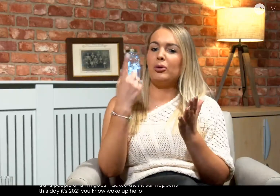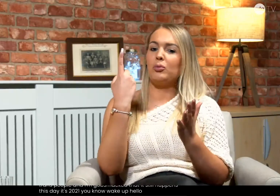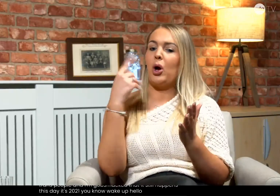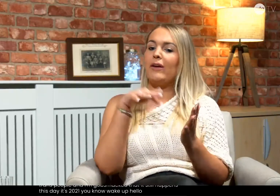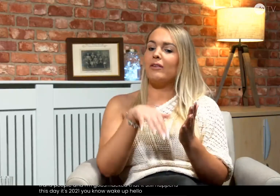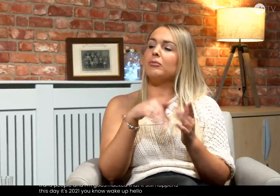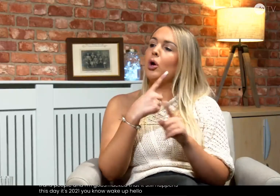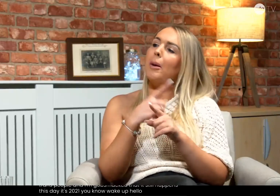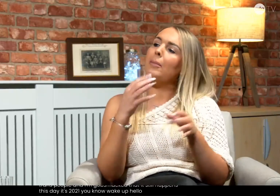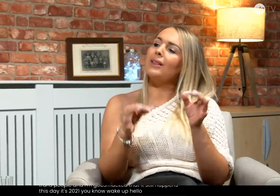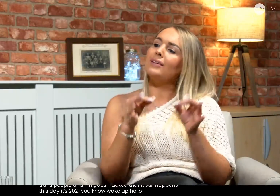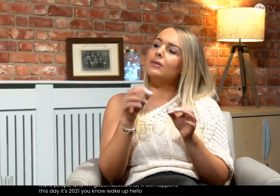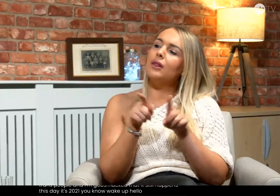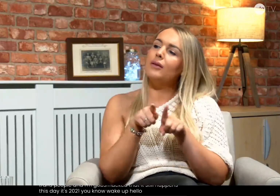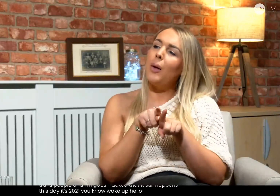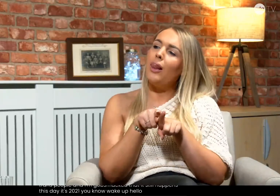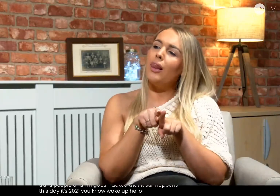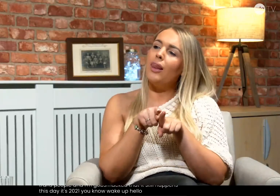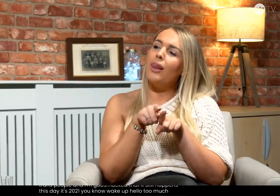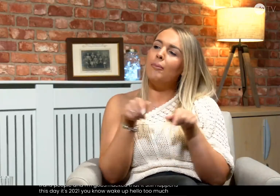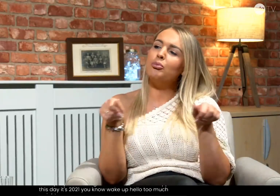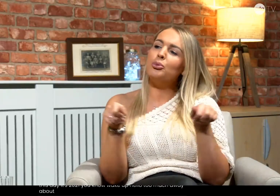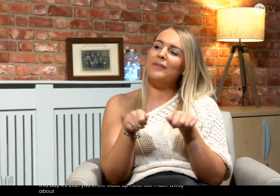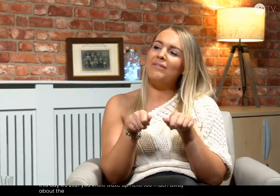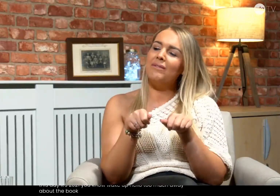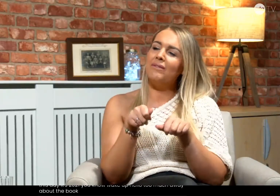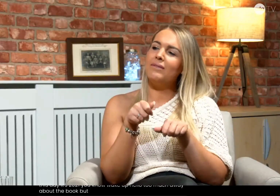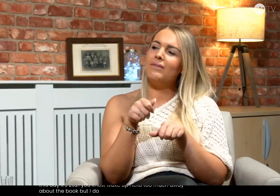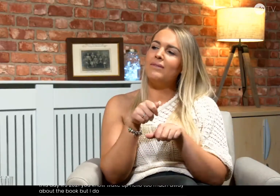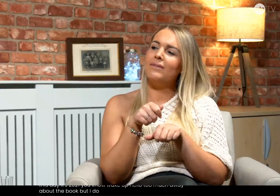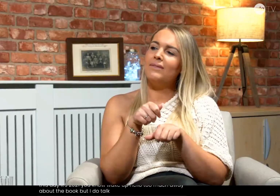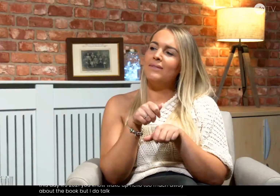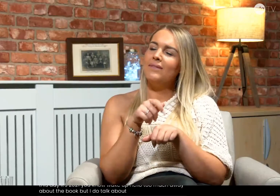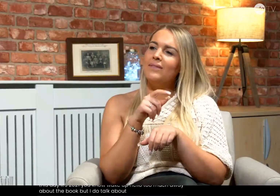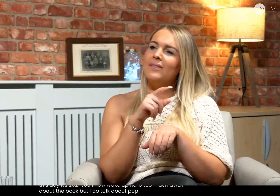Well, I don't want to give too much away about the book, but I do talk about politics briefly.